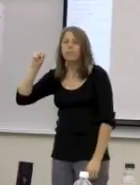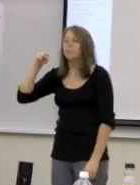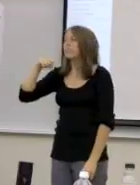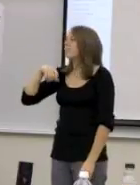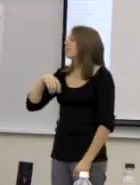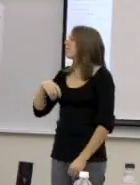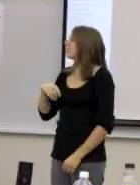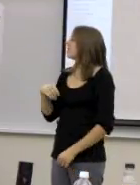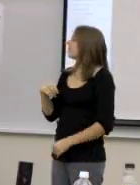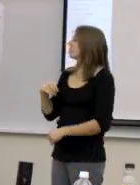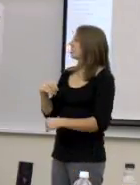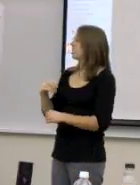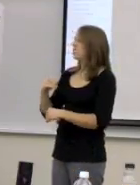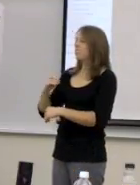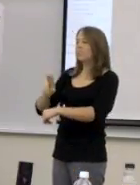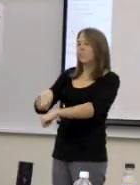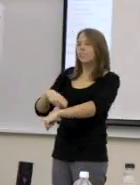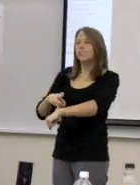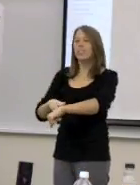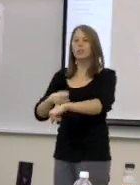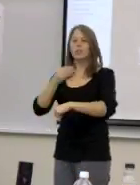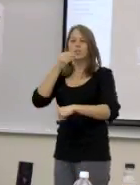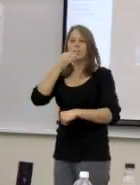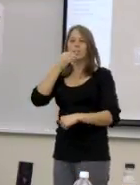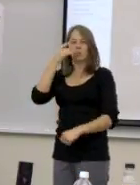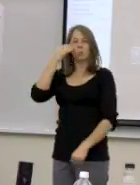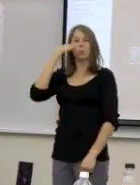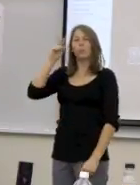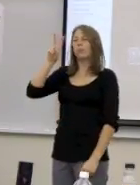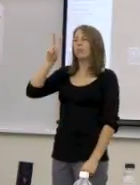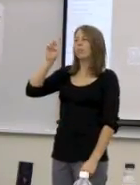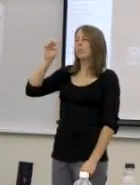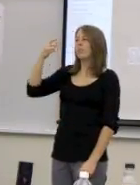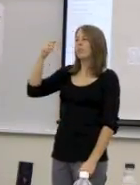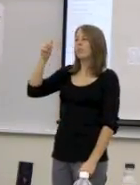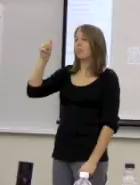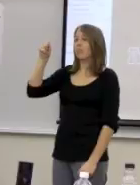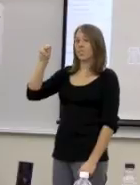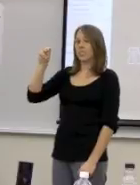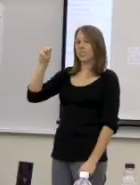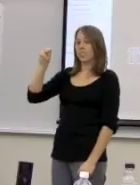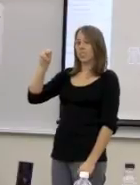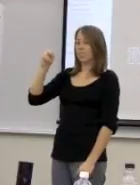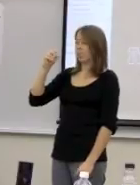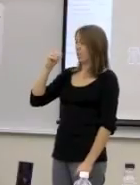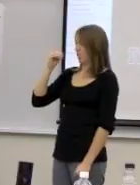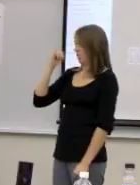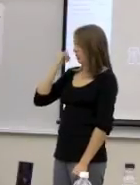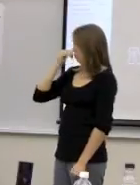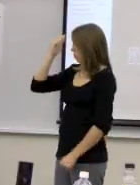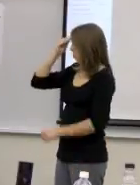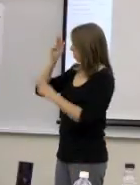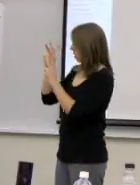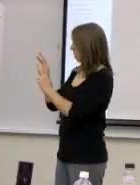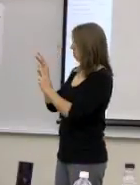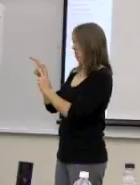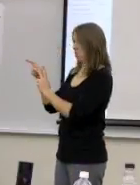our natural eating from a vegan standpoint. So if you know someone that I can call, please give me their contact